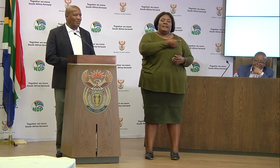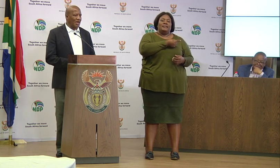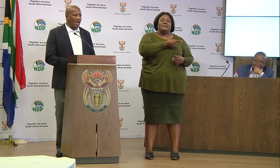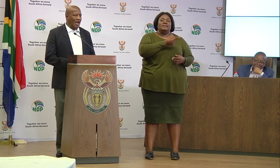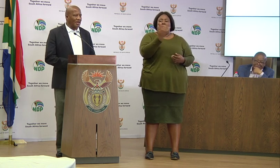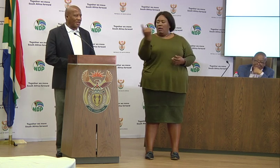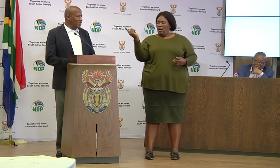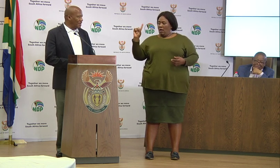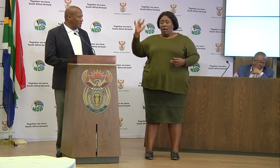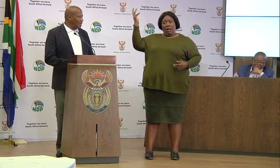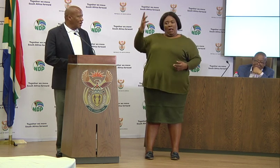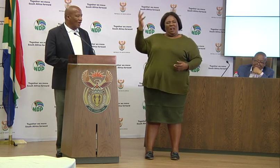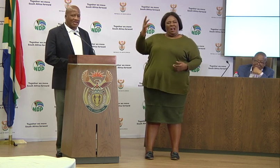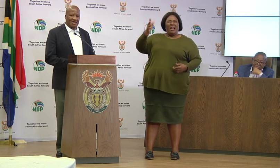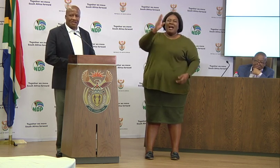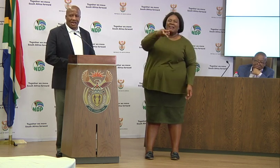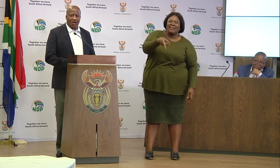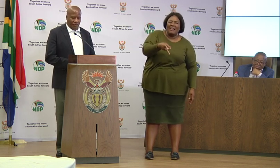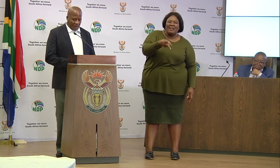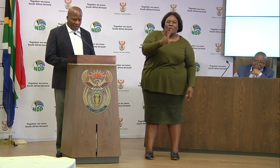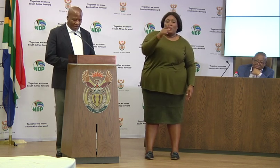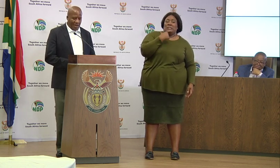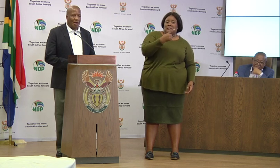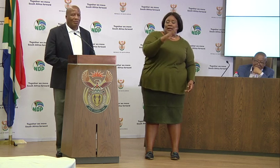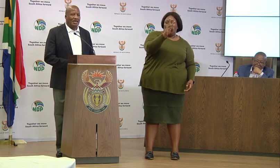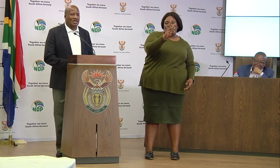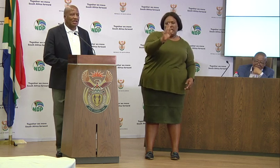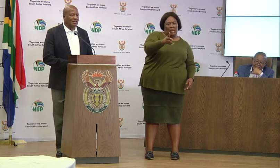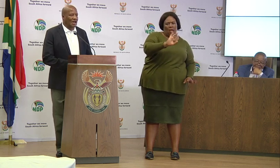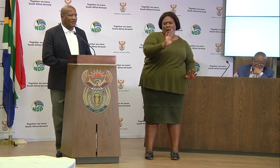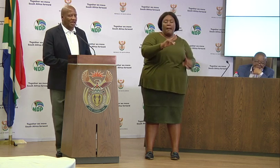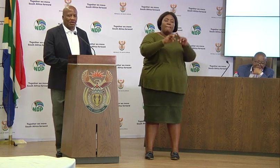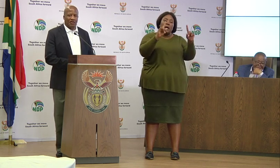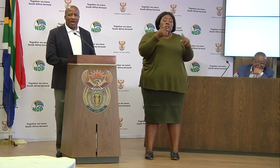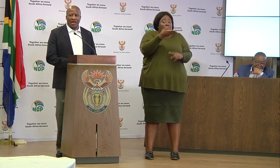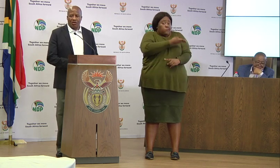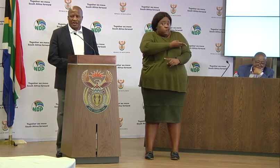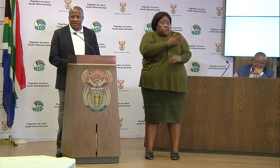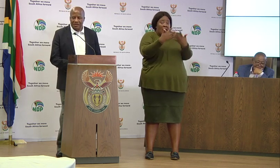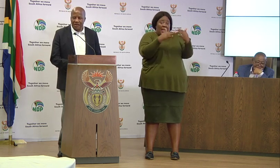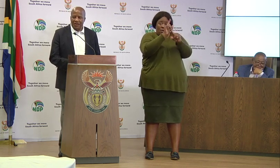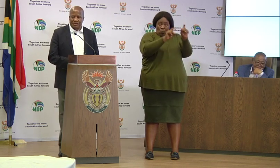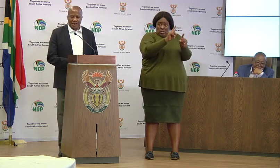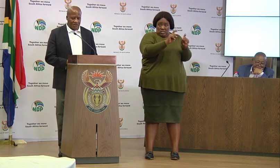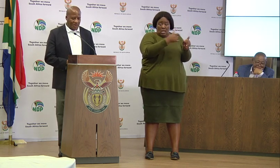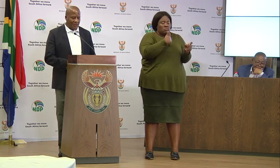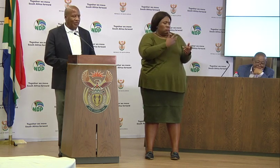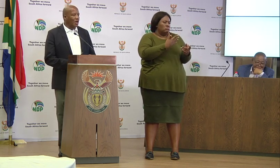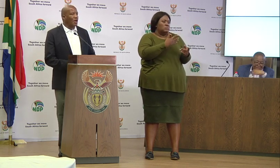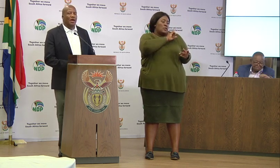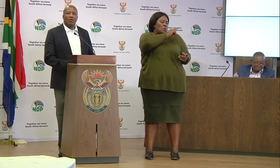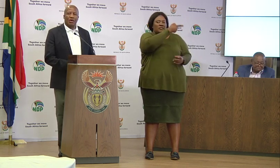to come here and repeat what she said on Thursday. But she is available for any questions. That's why she's